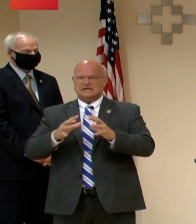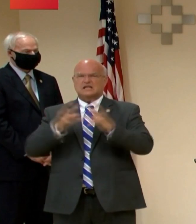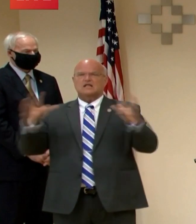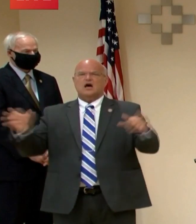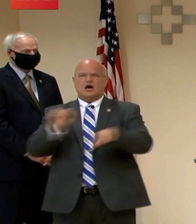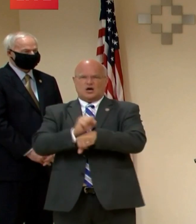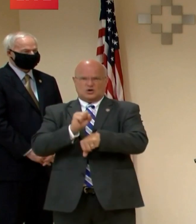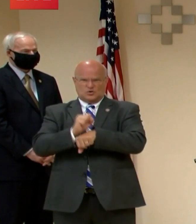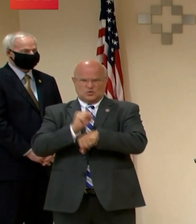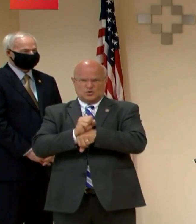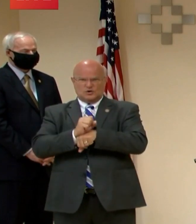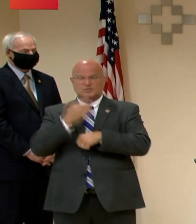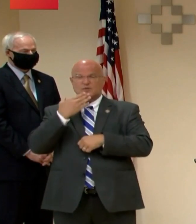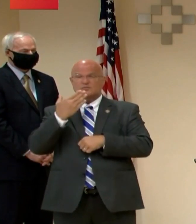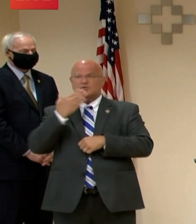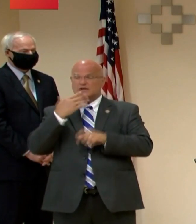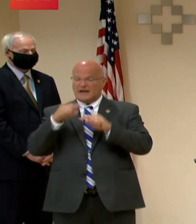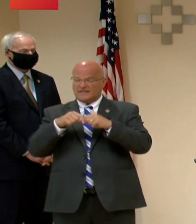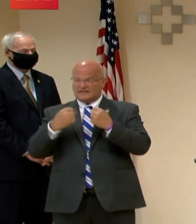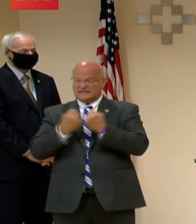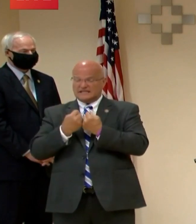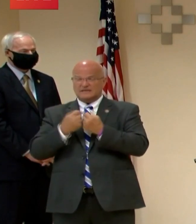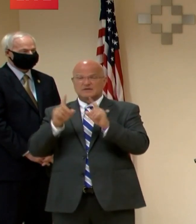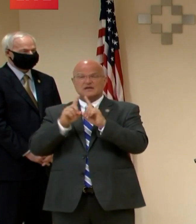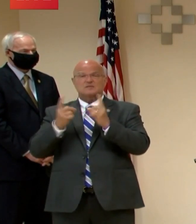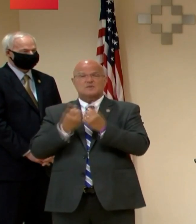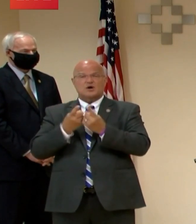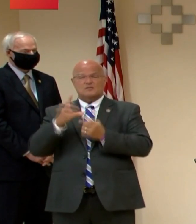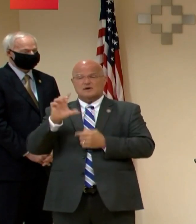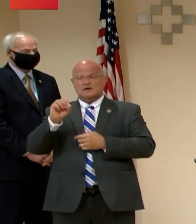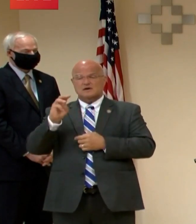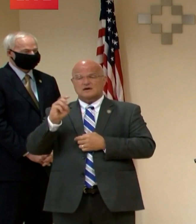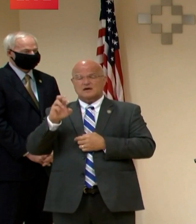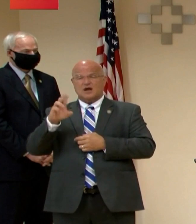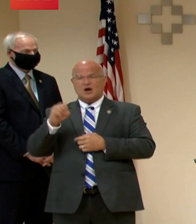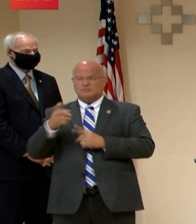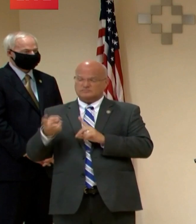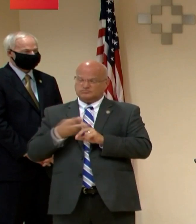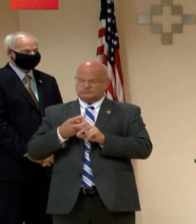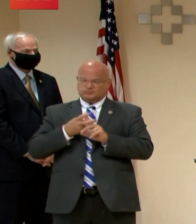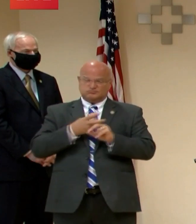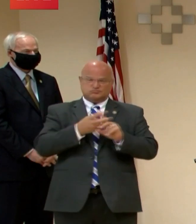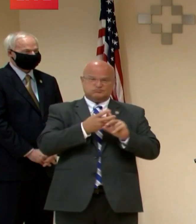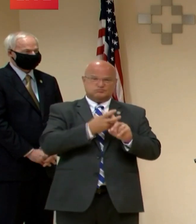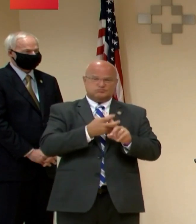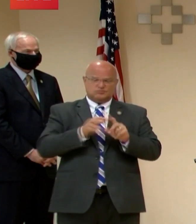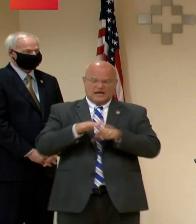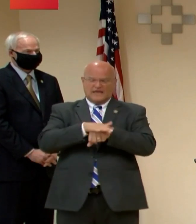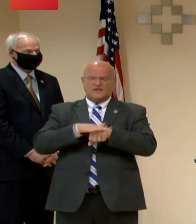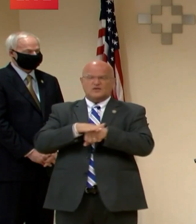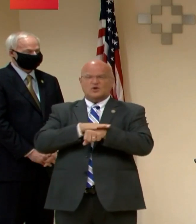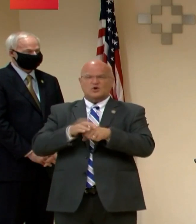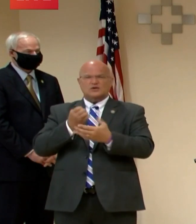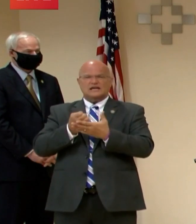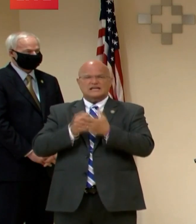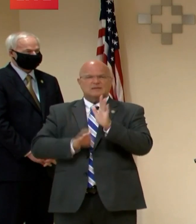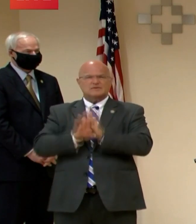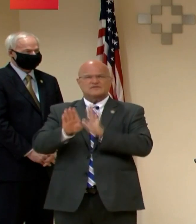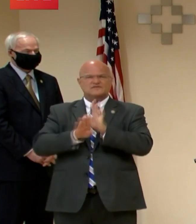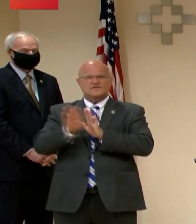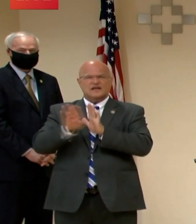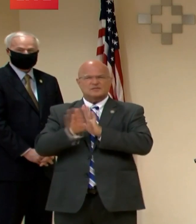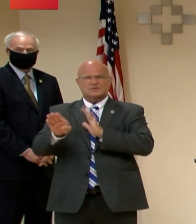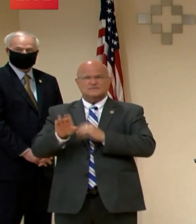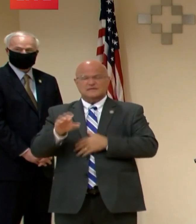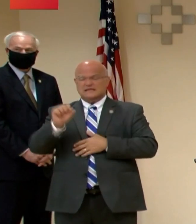to do. But I appreciate all the team at the Department of Commerce who's worked so hard to bring those in, and our local economic development partners. And I know Steve Clark is